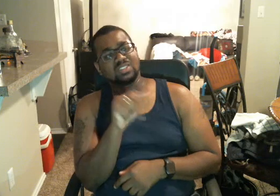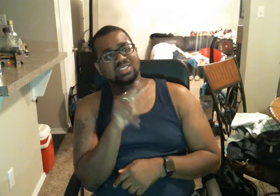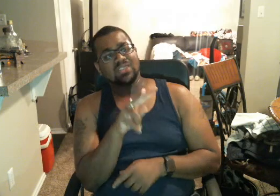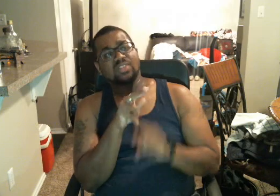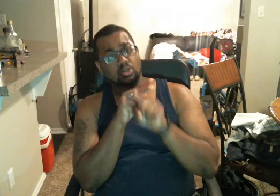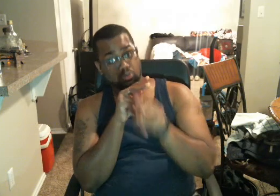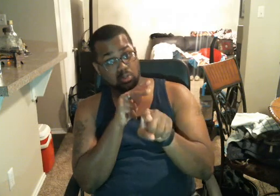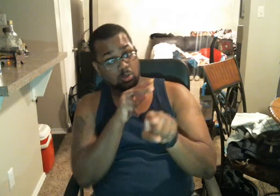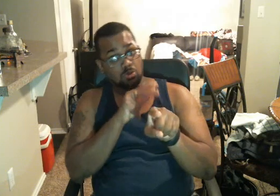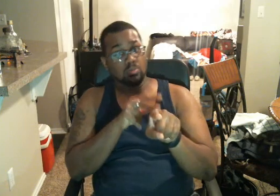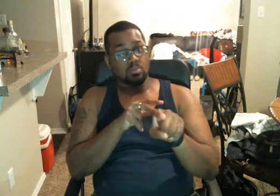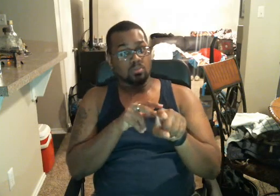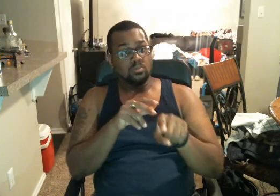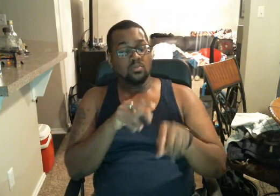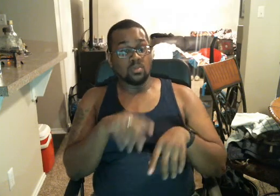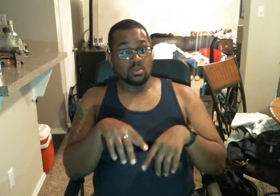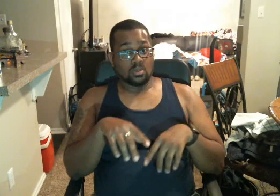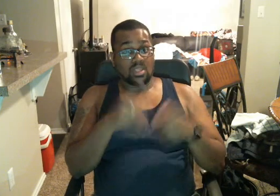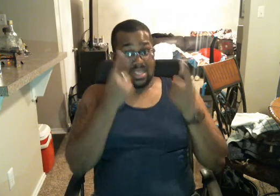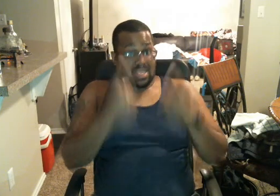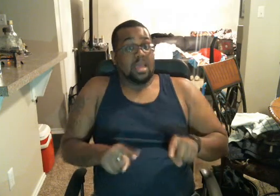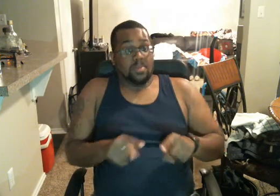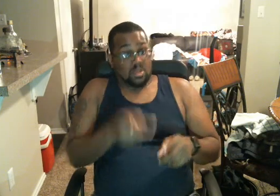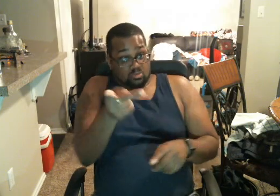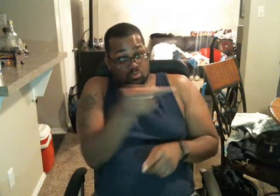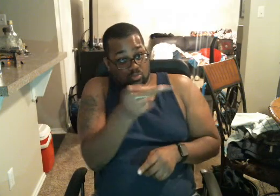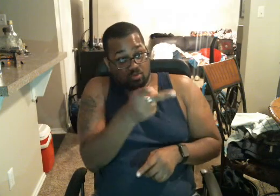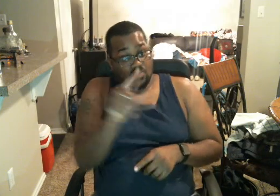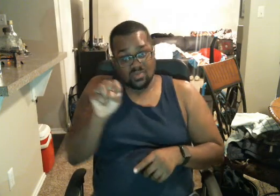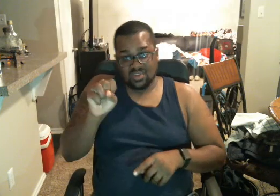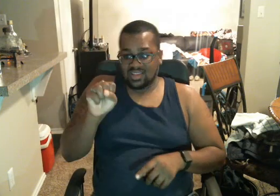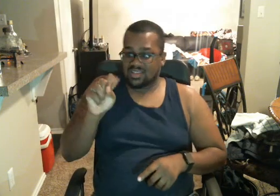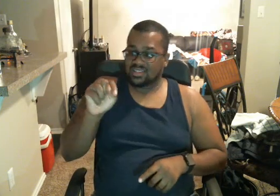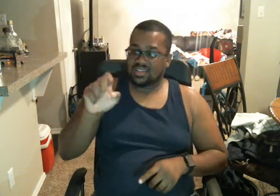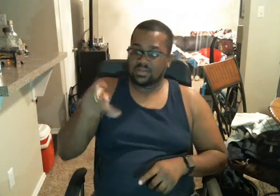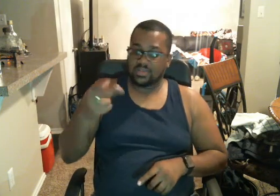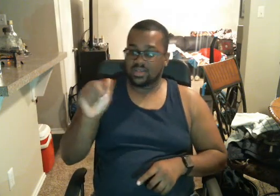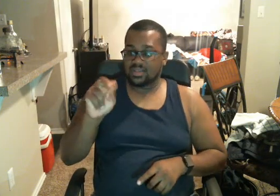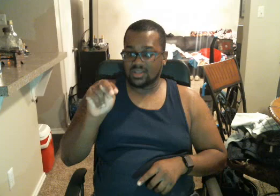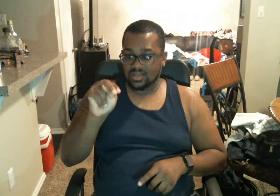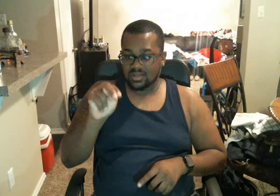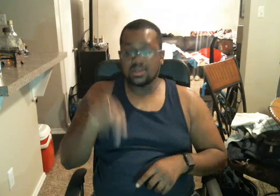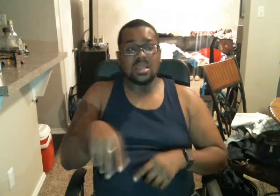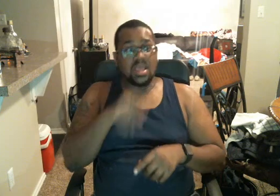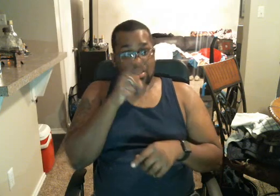ashamed, and Stéphane Richer was talking about his problems. He didn't seem embarrassed, and he sure as hell didn't seem